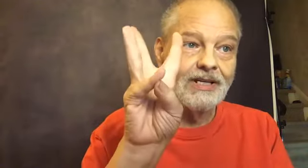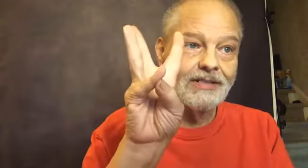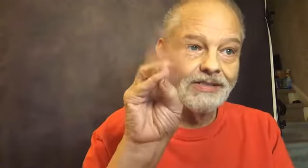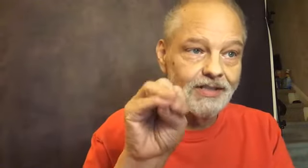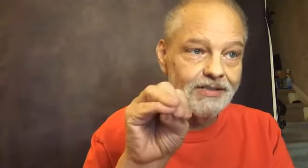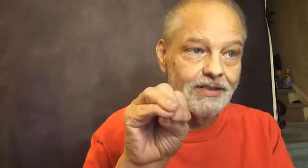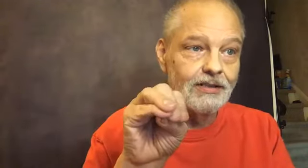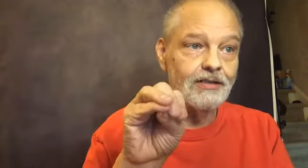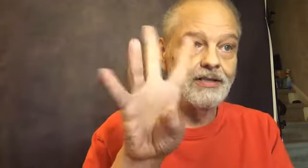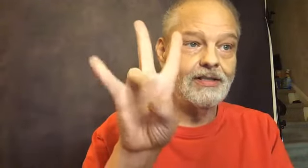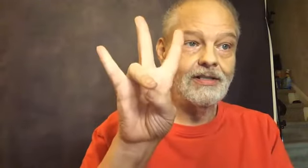60,